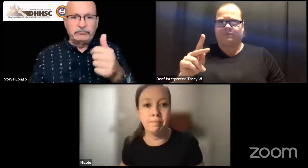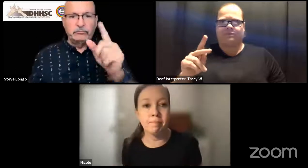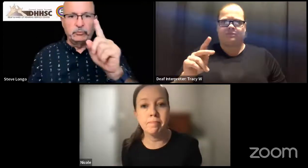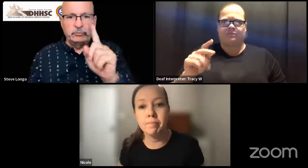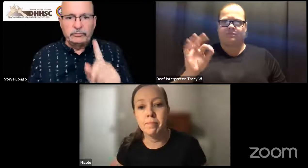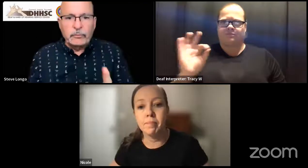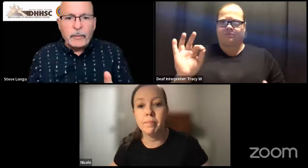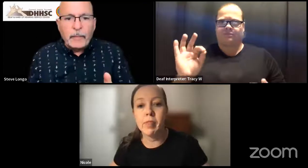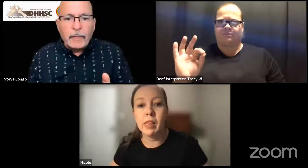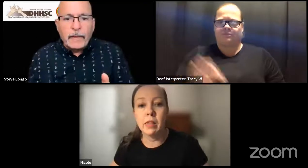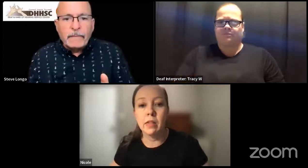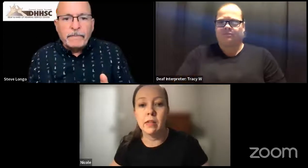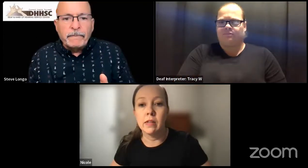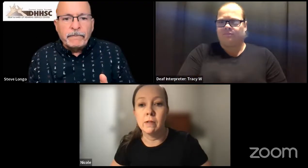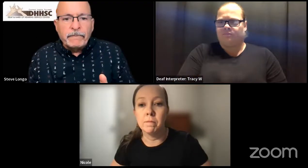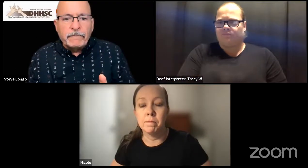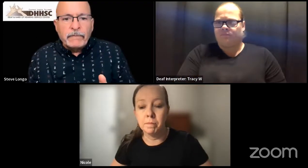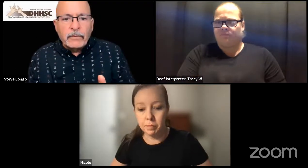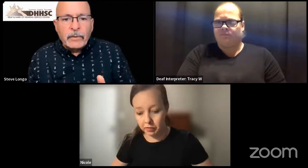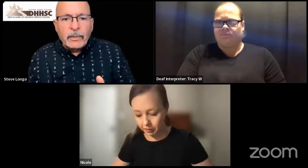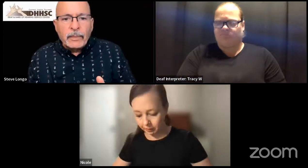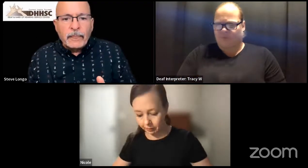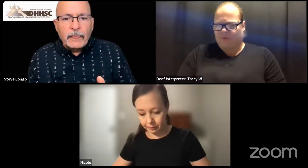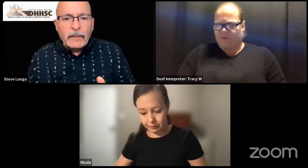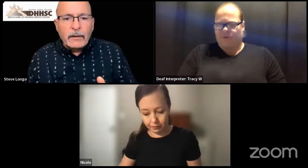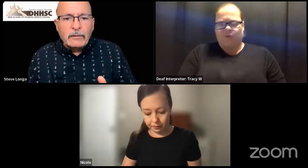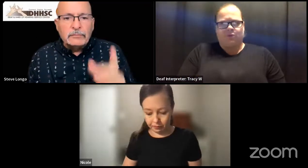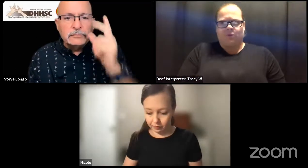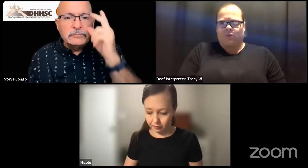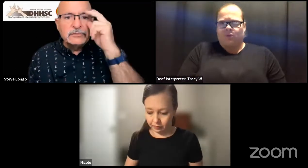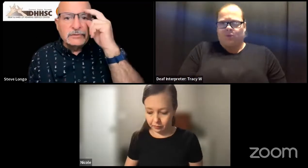report. We can certainly do that. Okay.